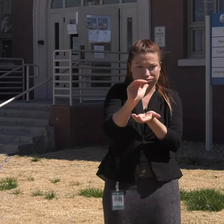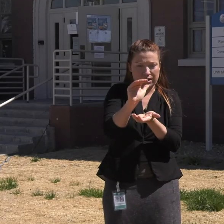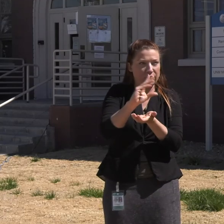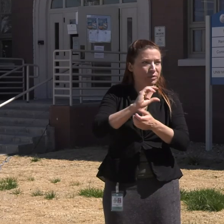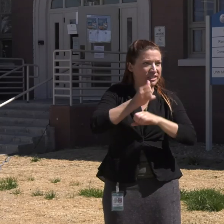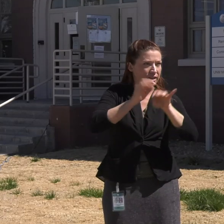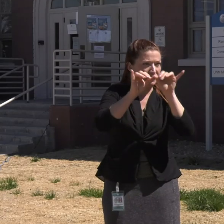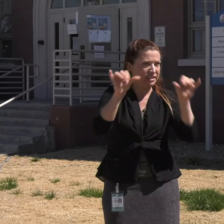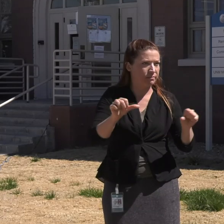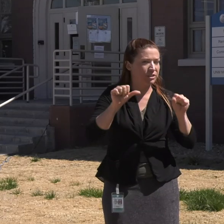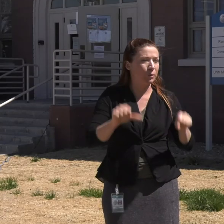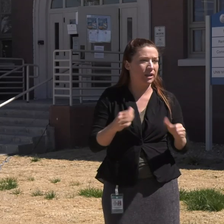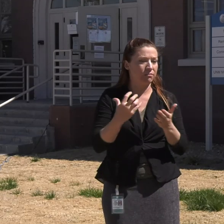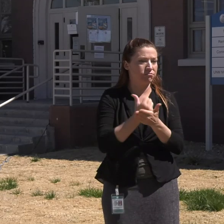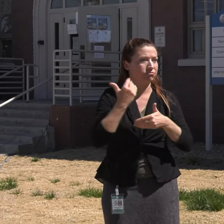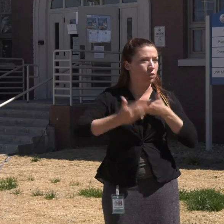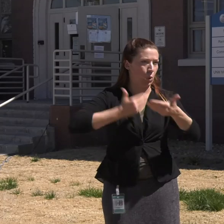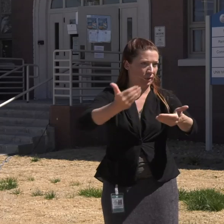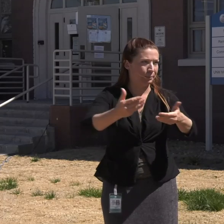soon as possible.